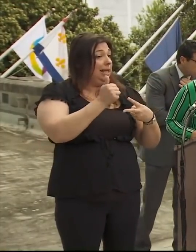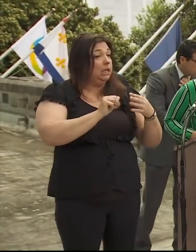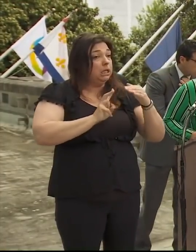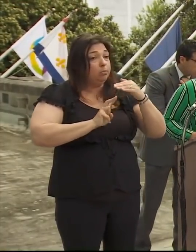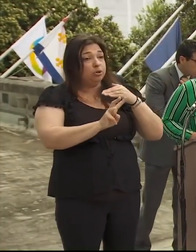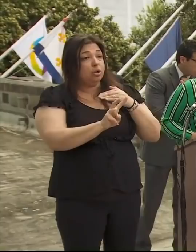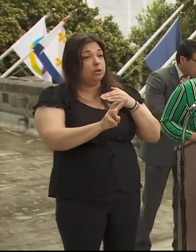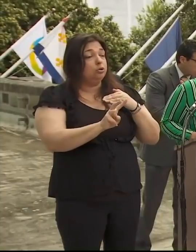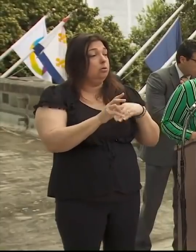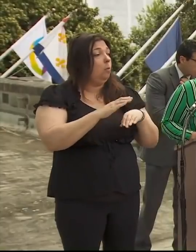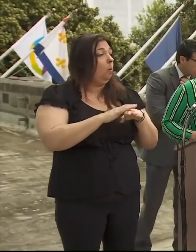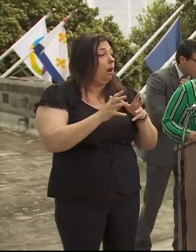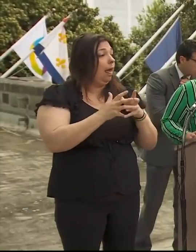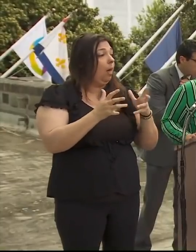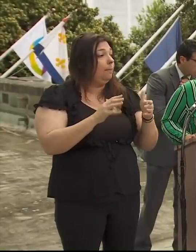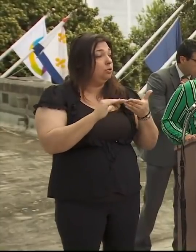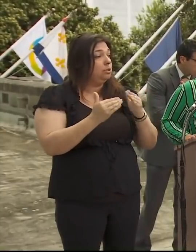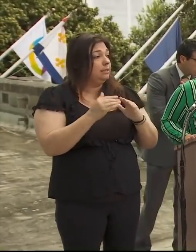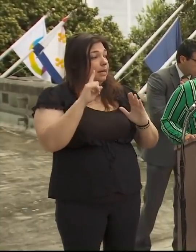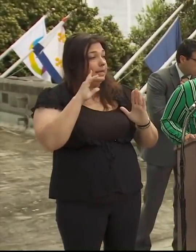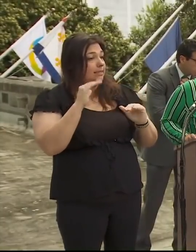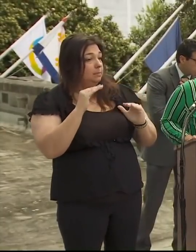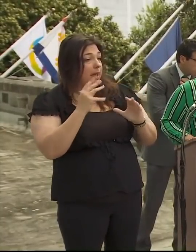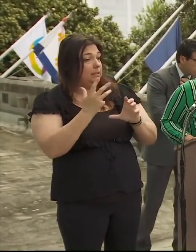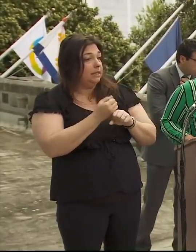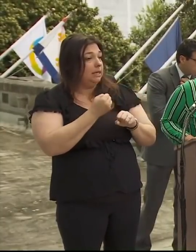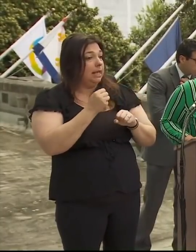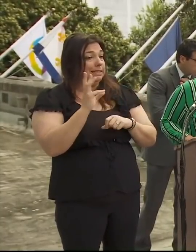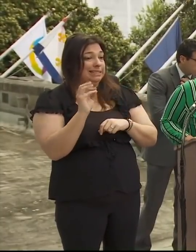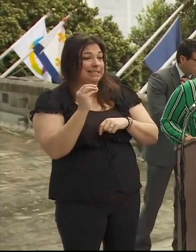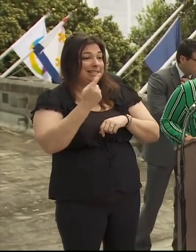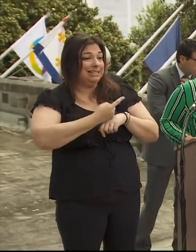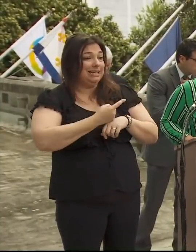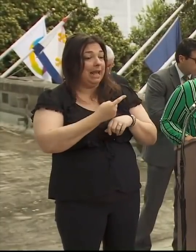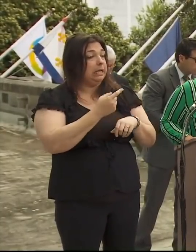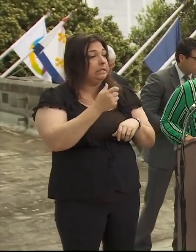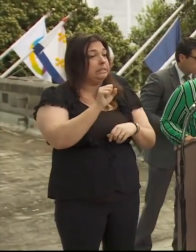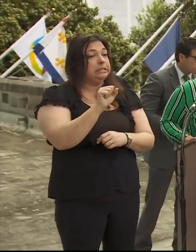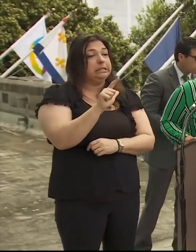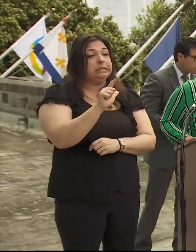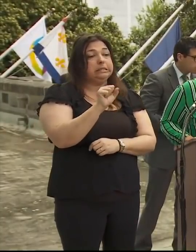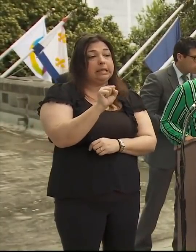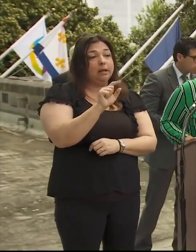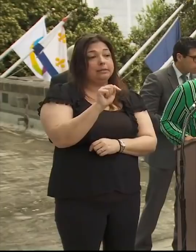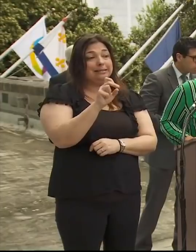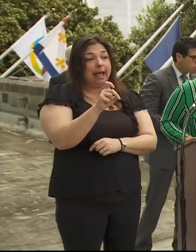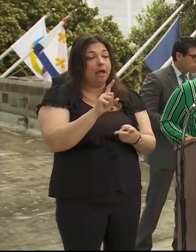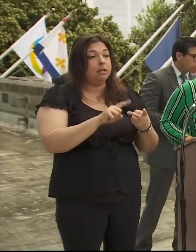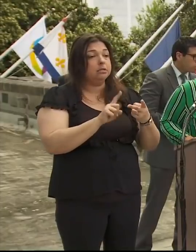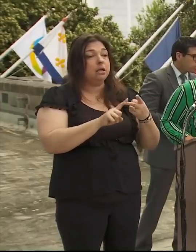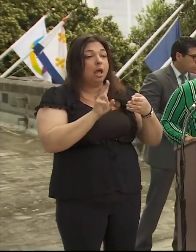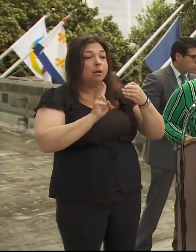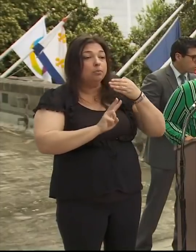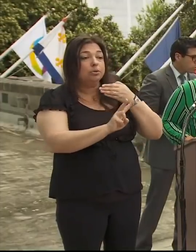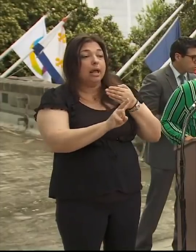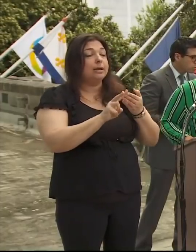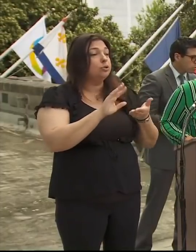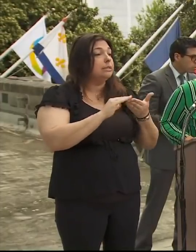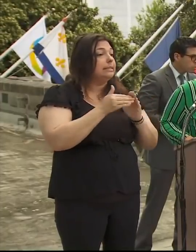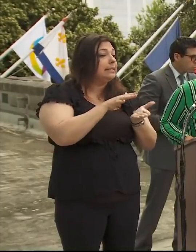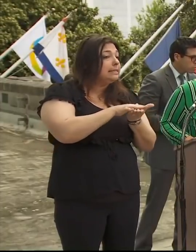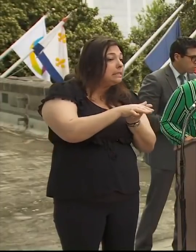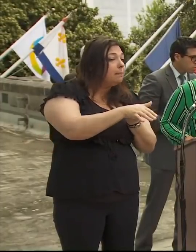projections as to how much the city is expected to get for the next 60 days of sales tax? Any projections of how much the city has spent